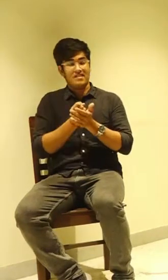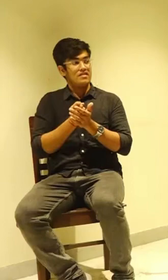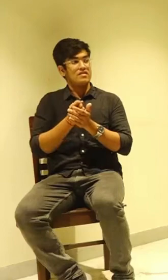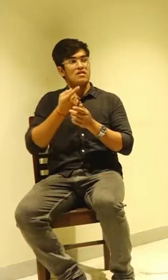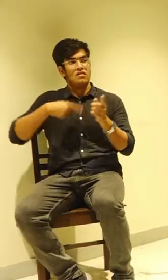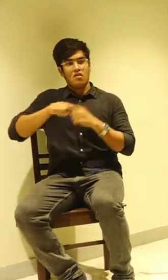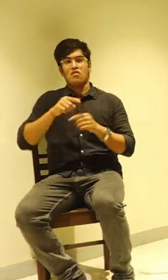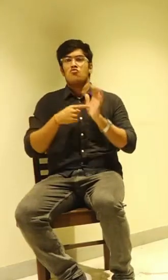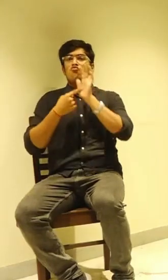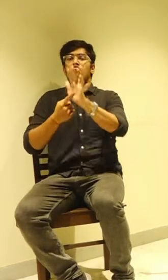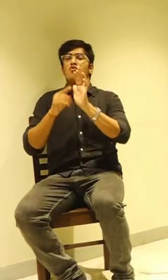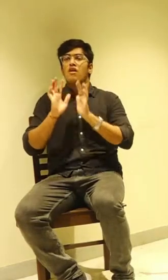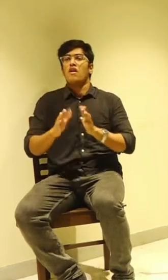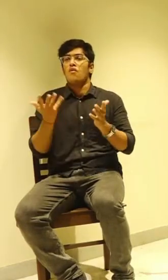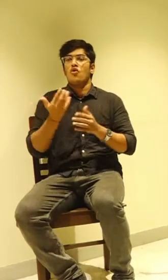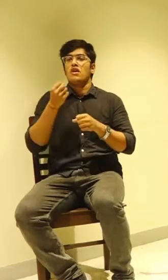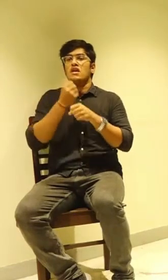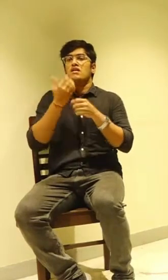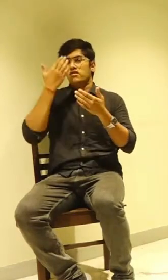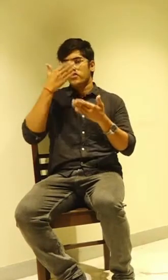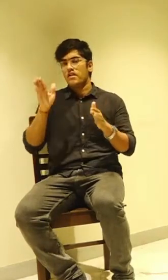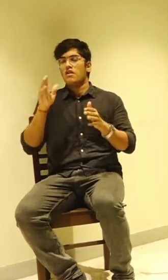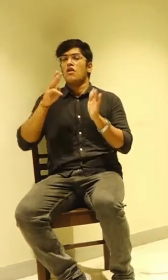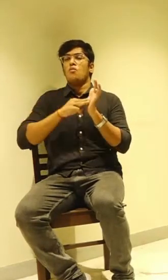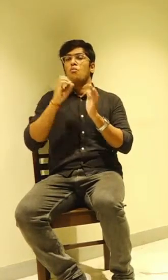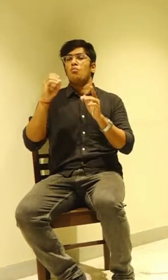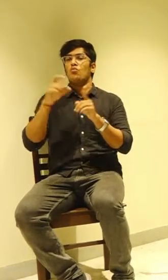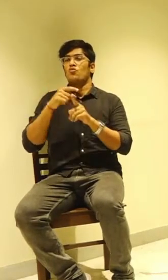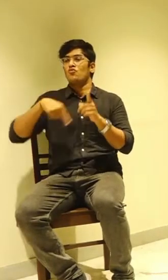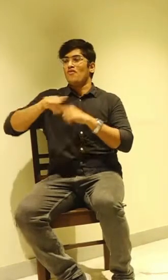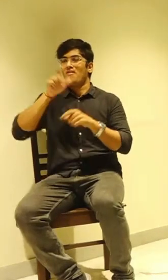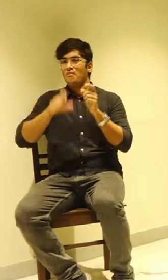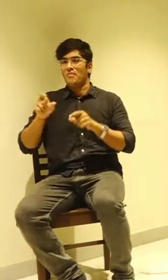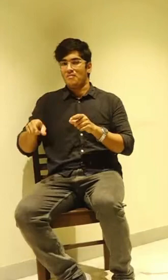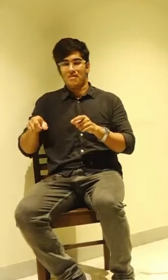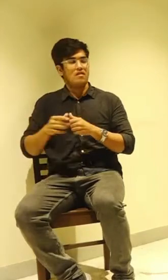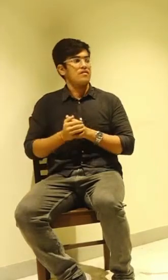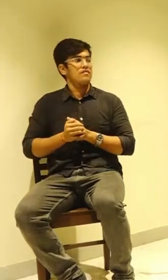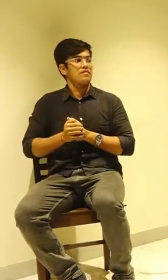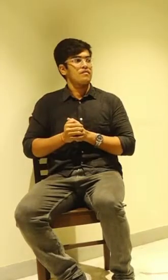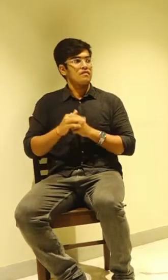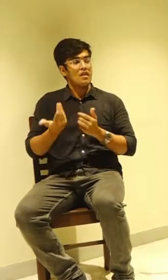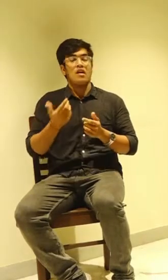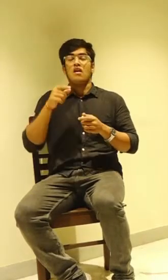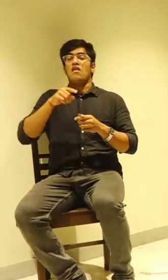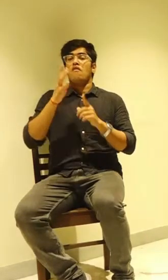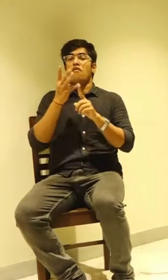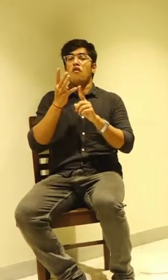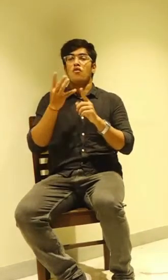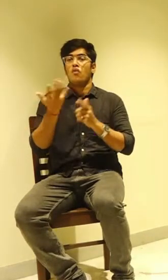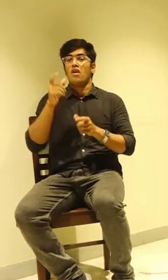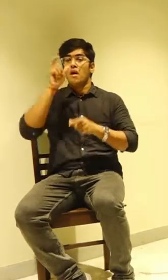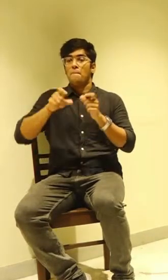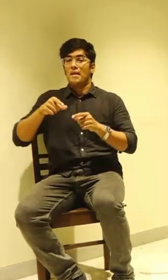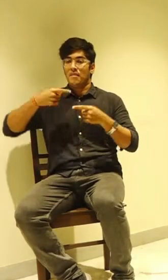is reflective of the general mood of the constituent body. A fourth may be that the people themselves accept the decision of the